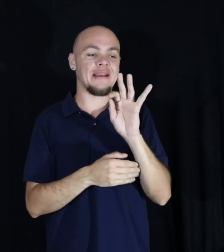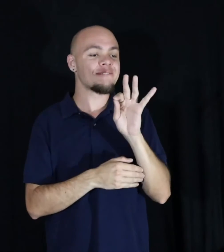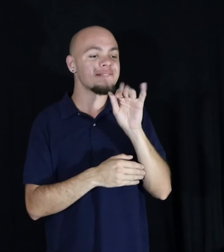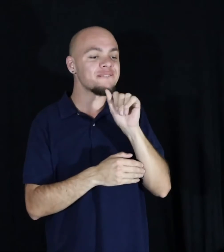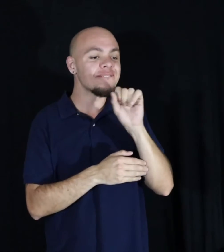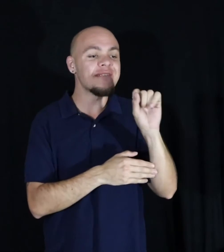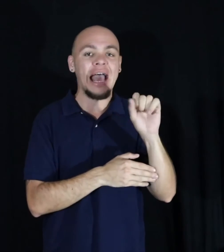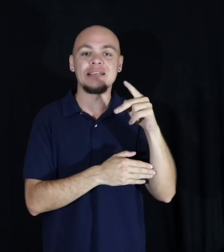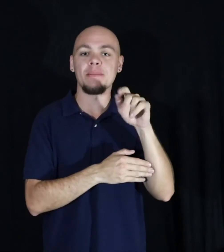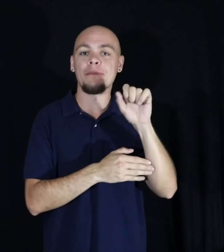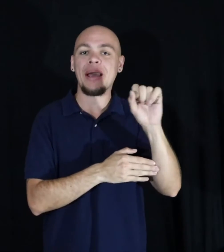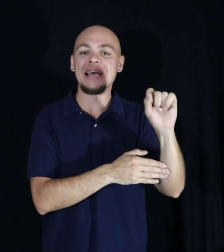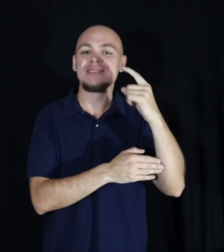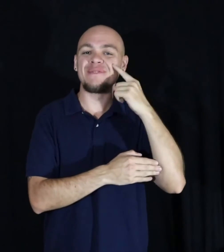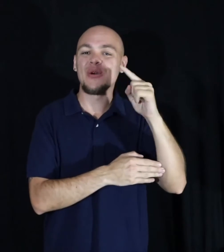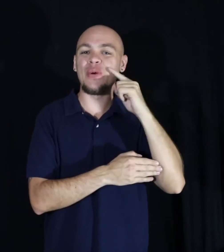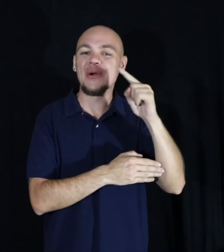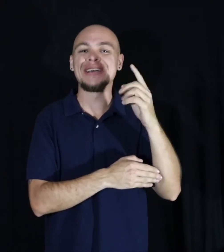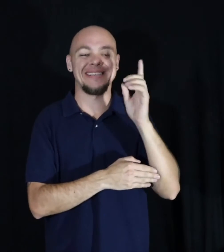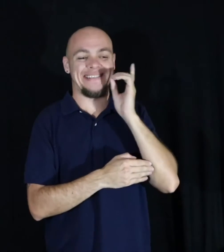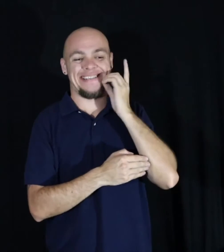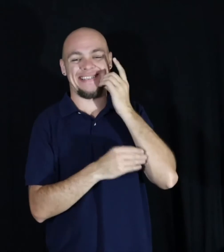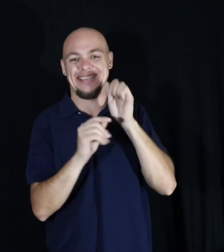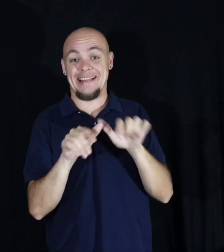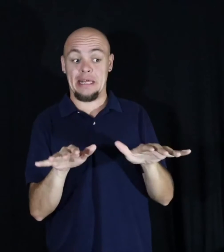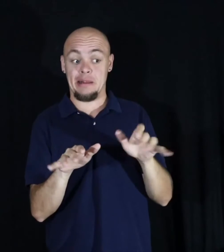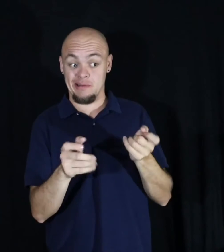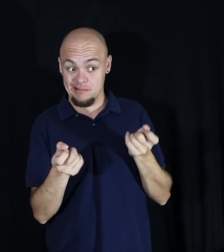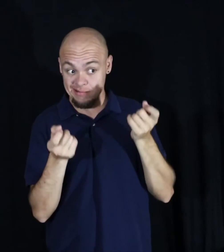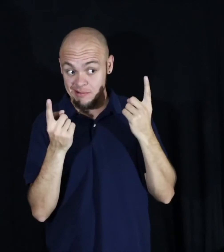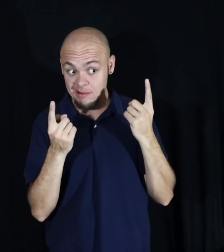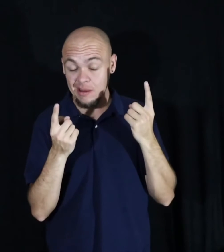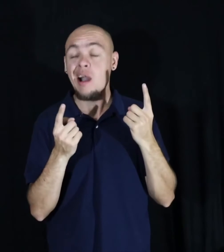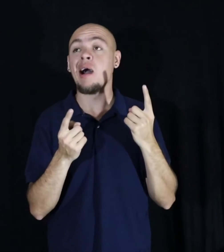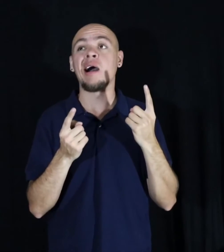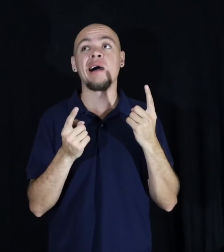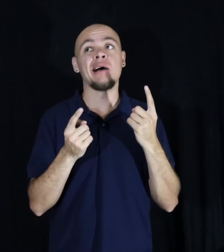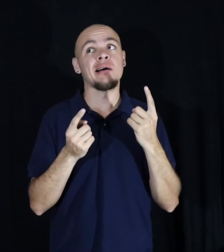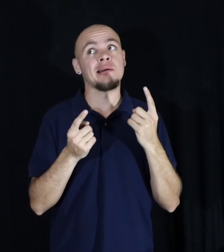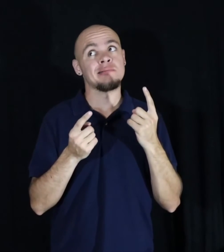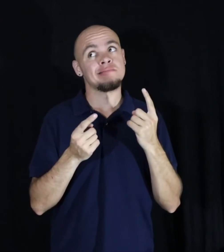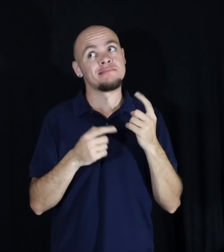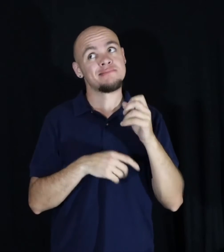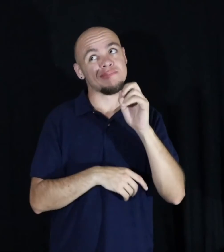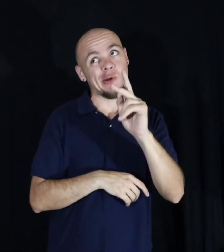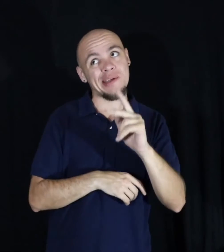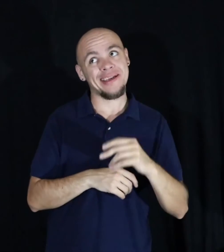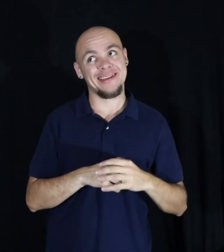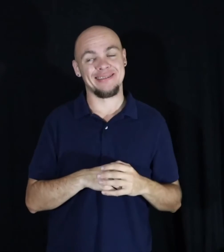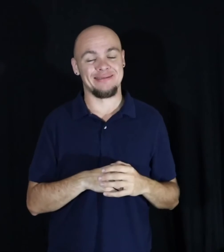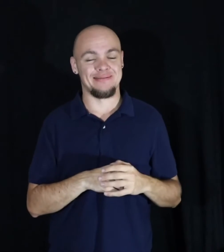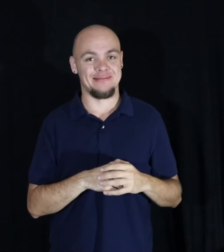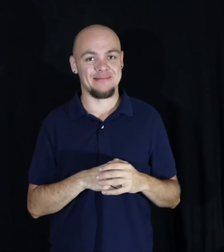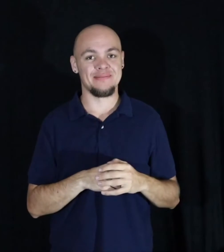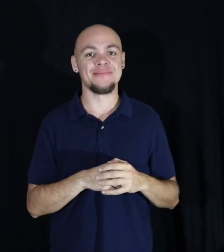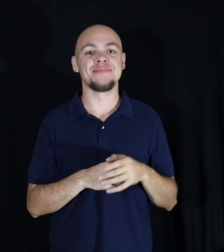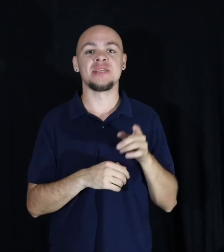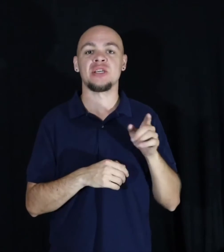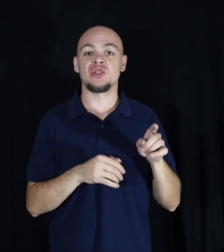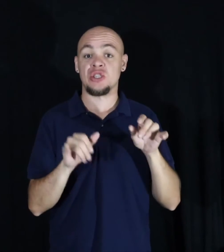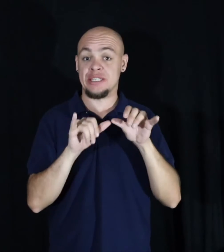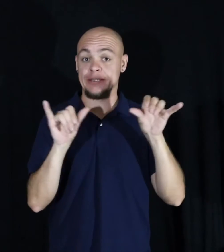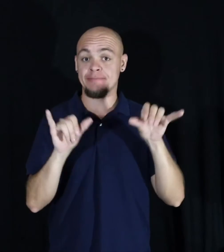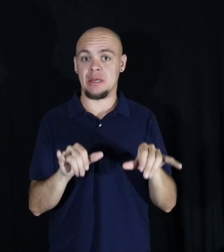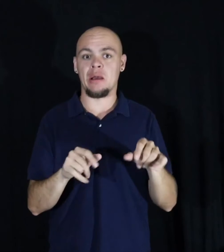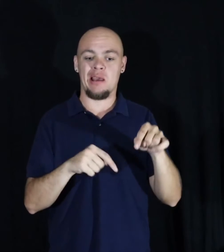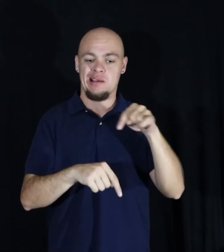ride at Disneyland. What do you think? And she said, okay. So she systematically